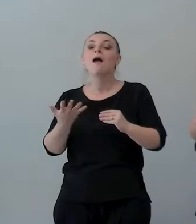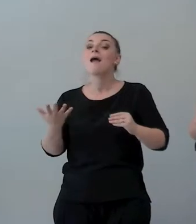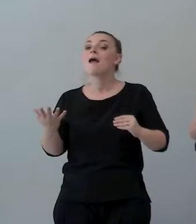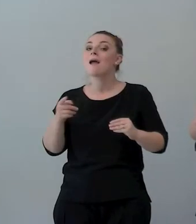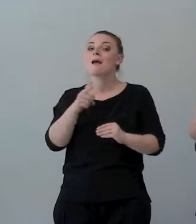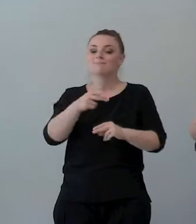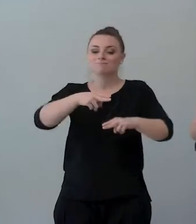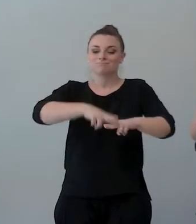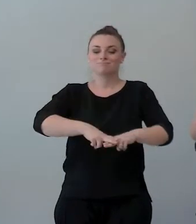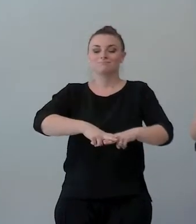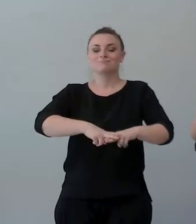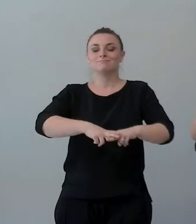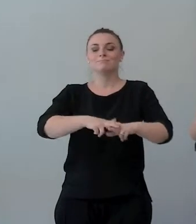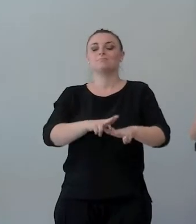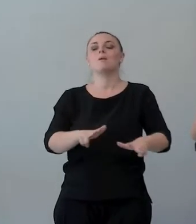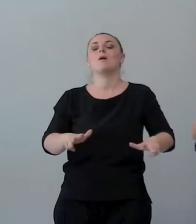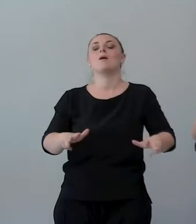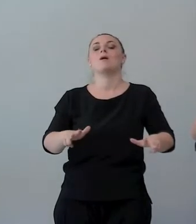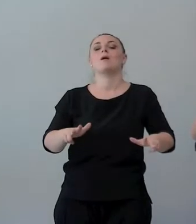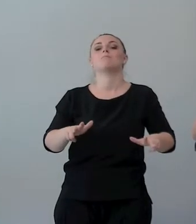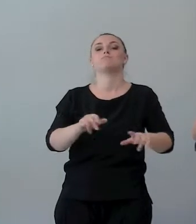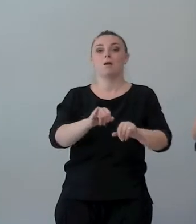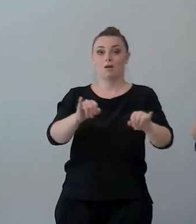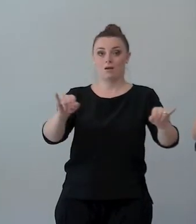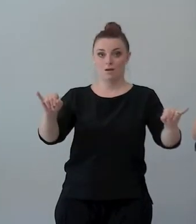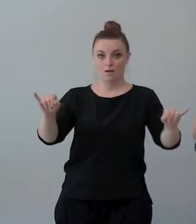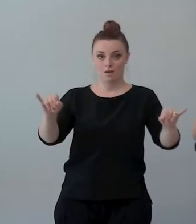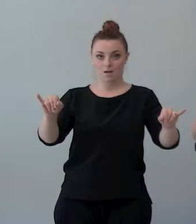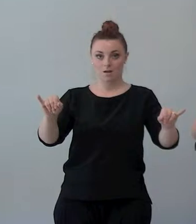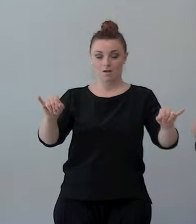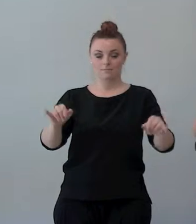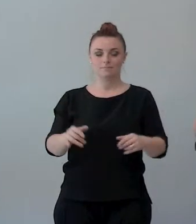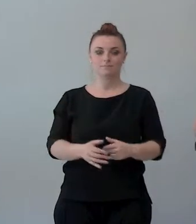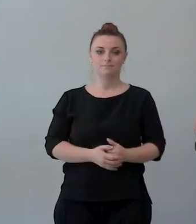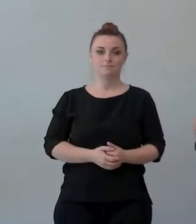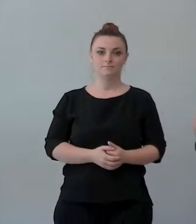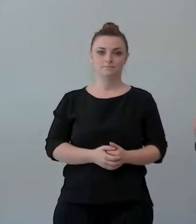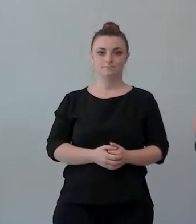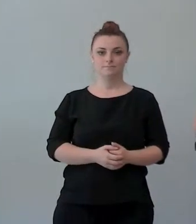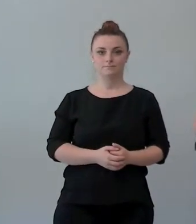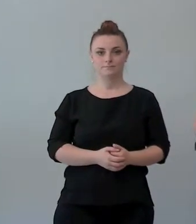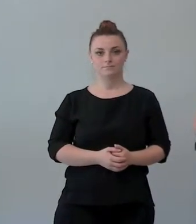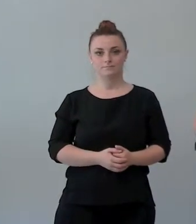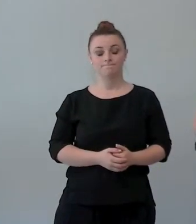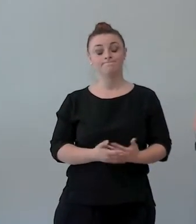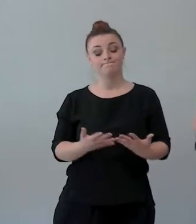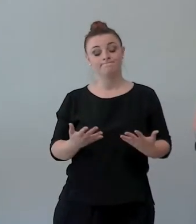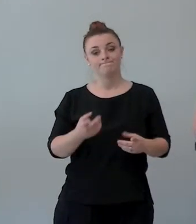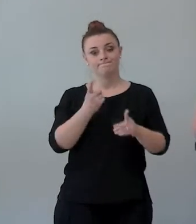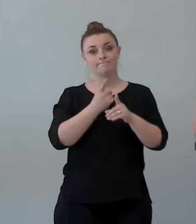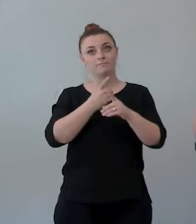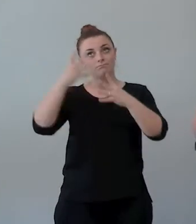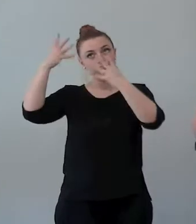riposare, that you don't stop to take a moment and rest. Rifletti sulle